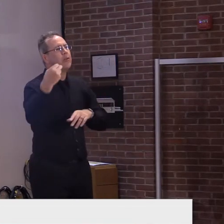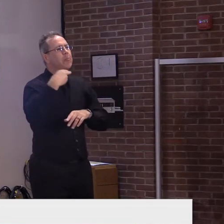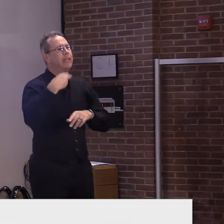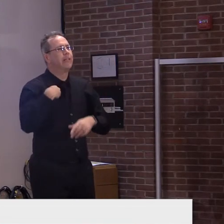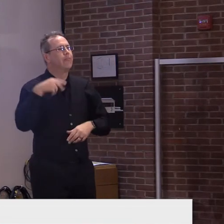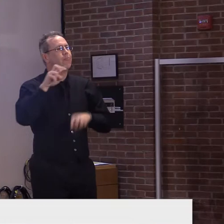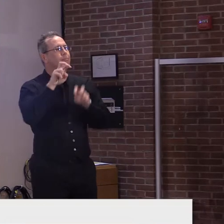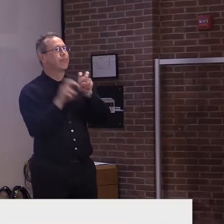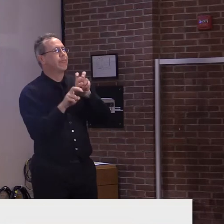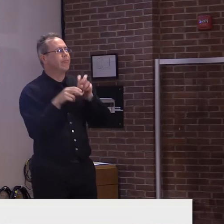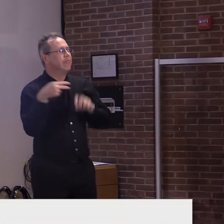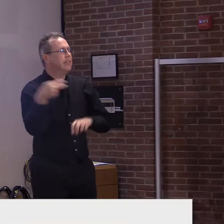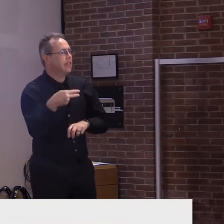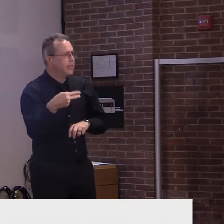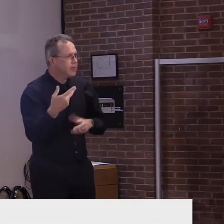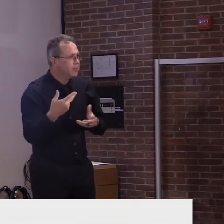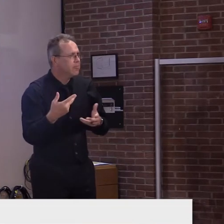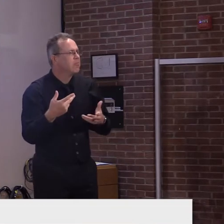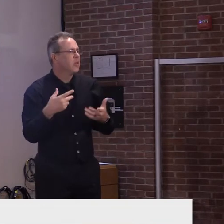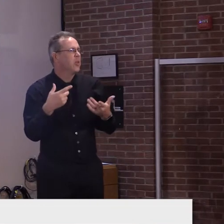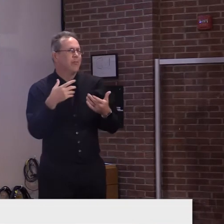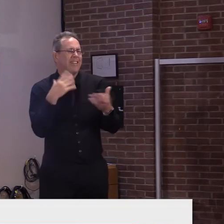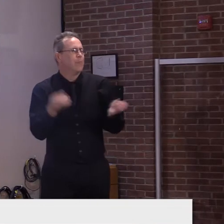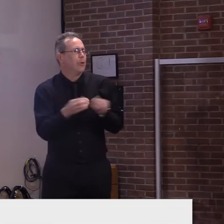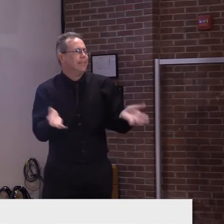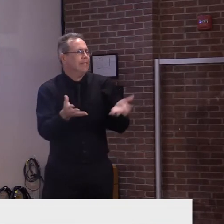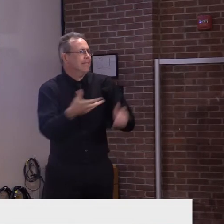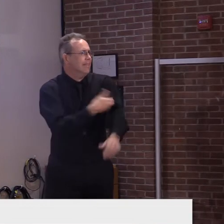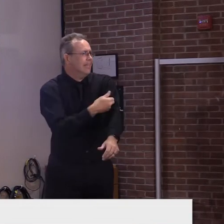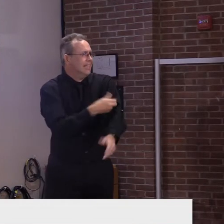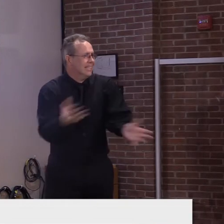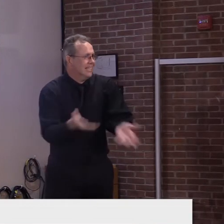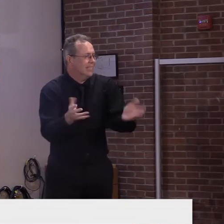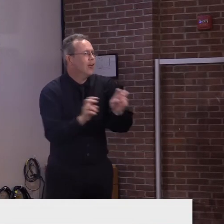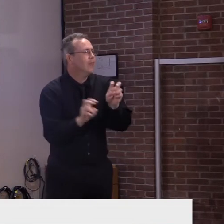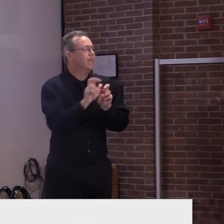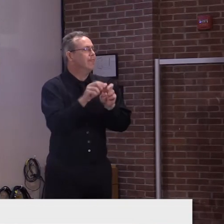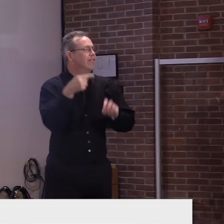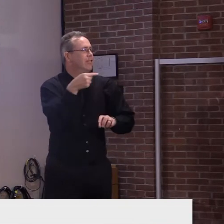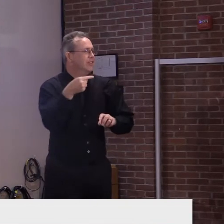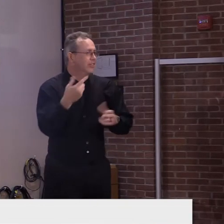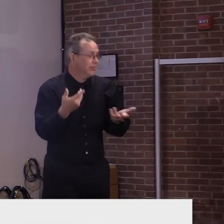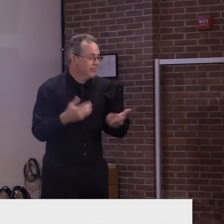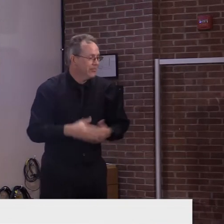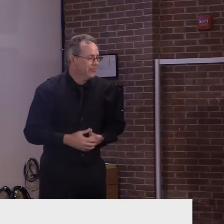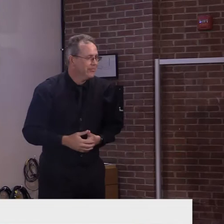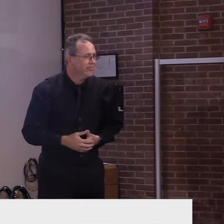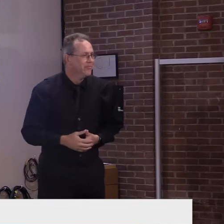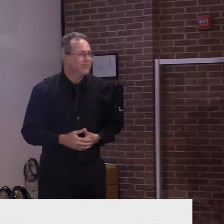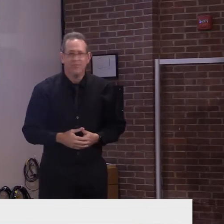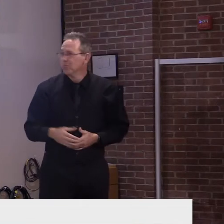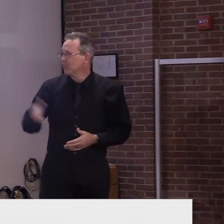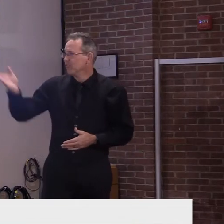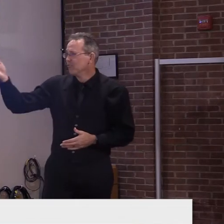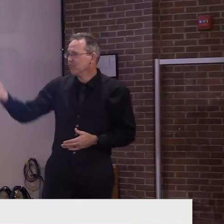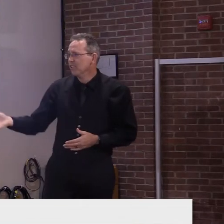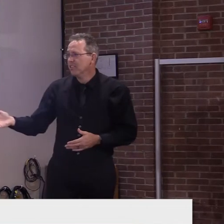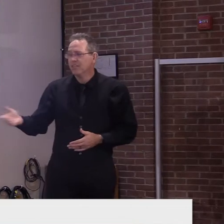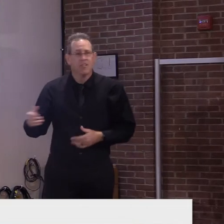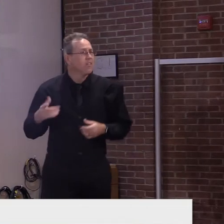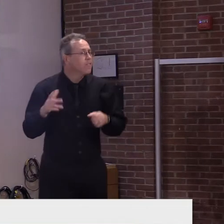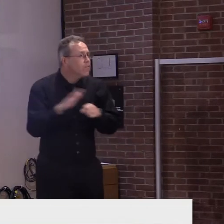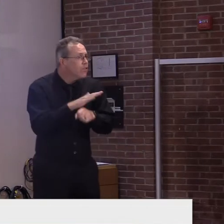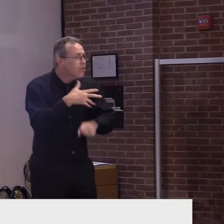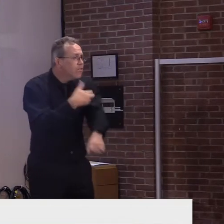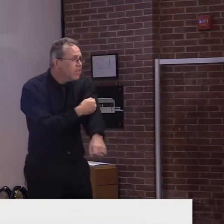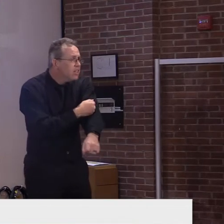percent of our population fully vaccinated and the percent of our population that has one dose across the full population, Vermont continues to